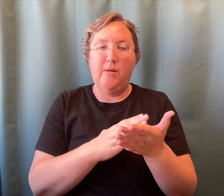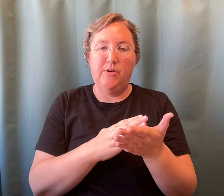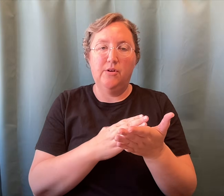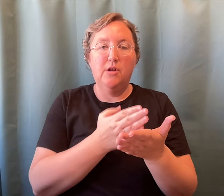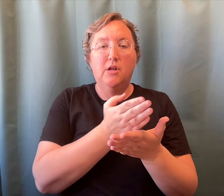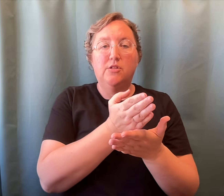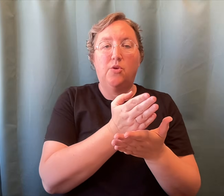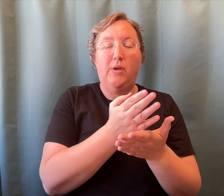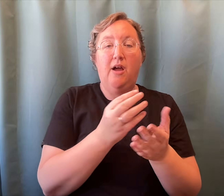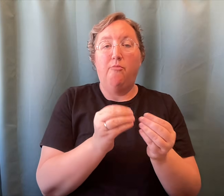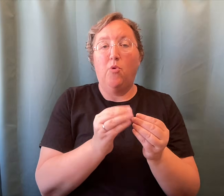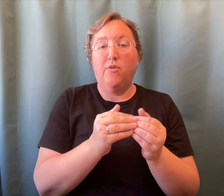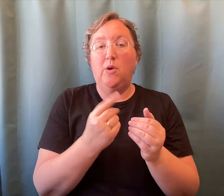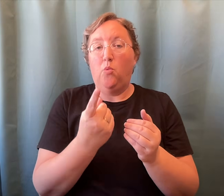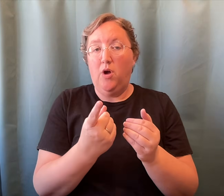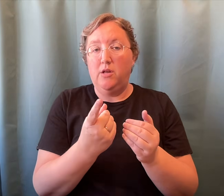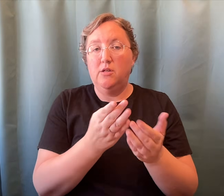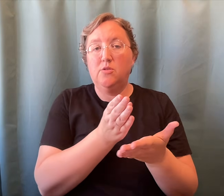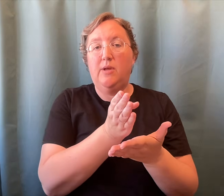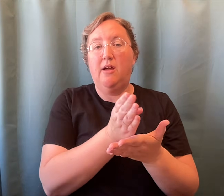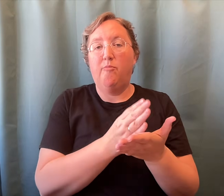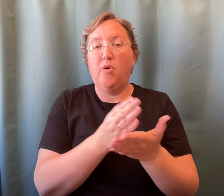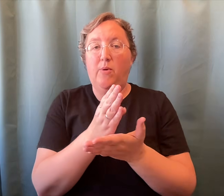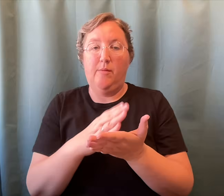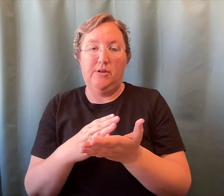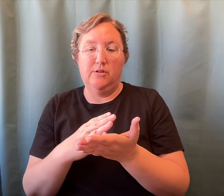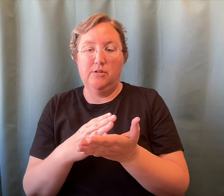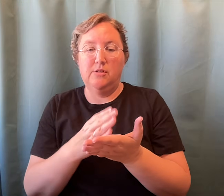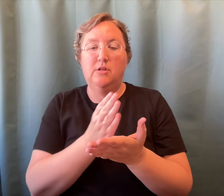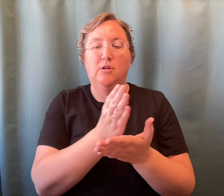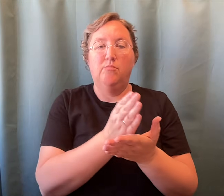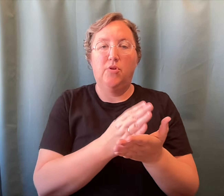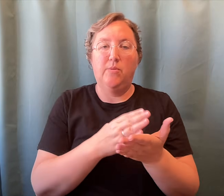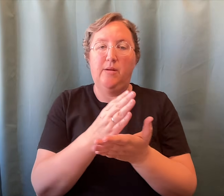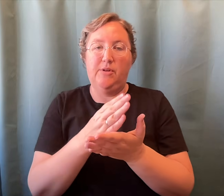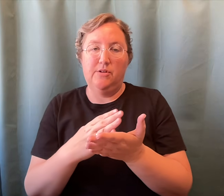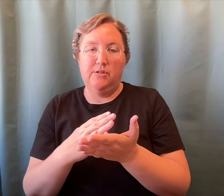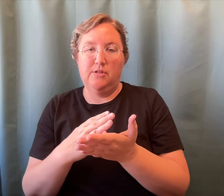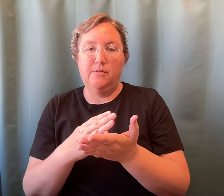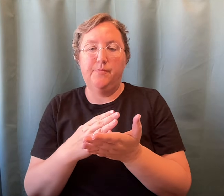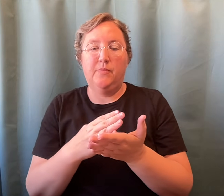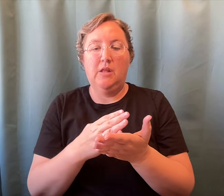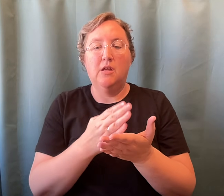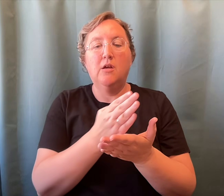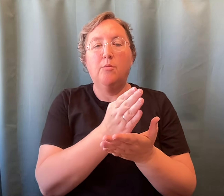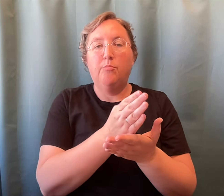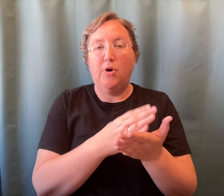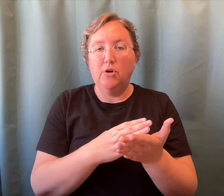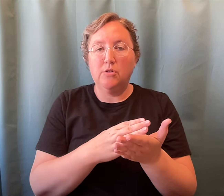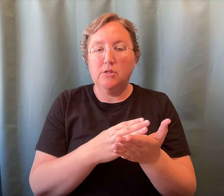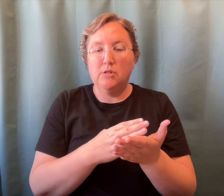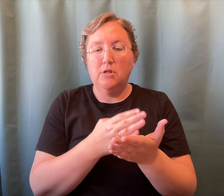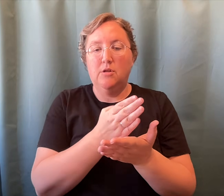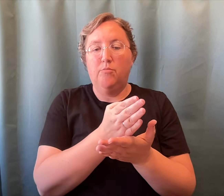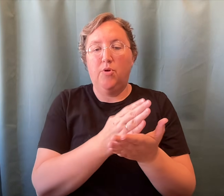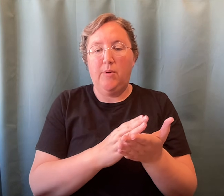Parameter. So we have more than one, so we have parameters. Parameters. Part,